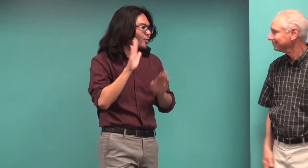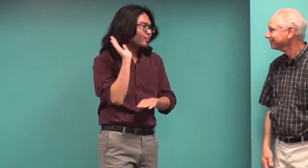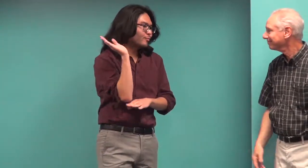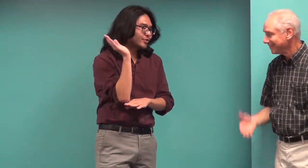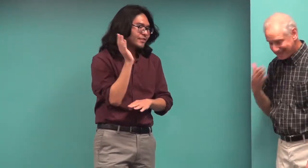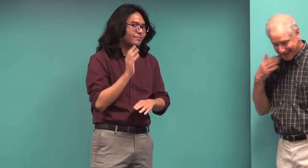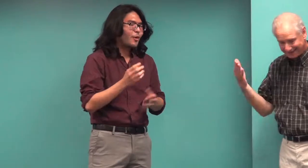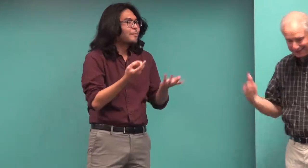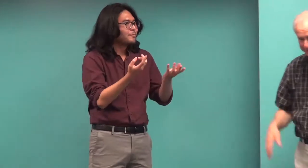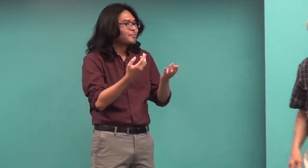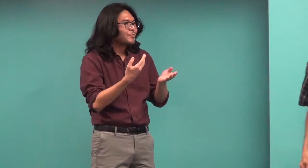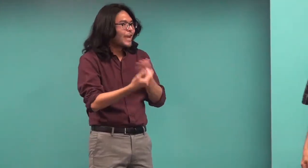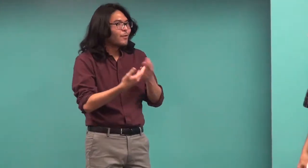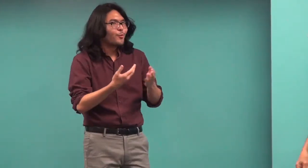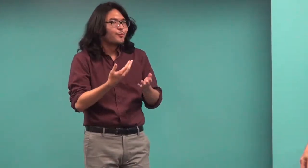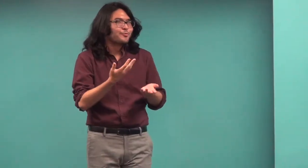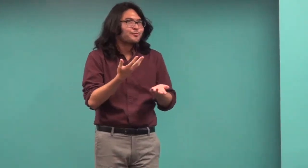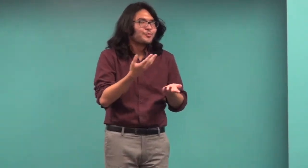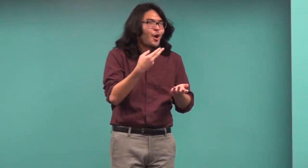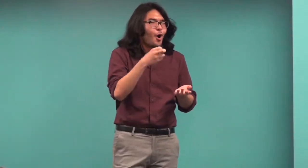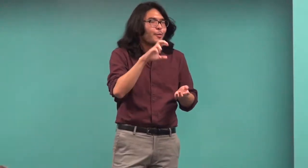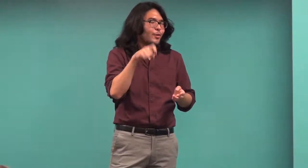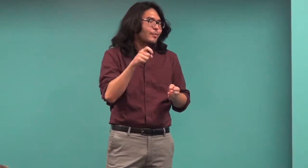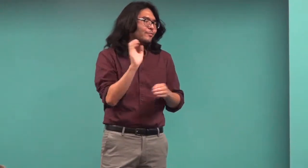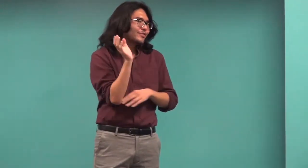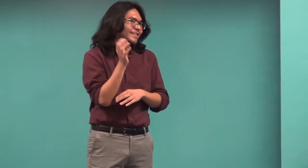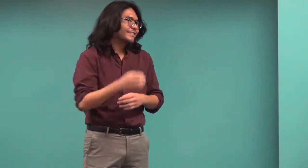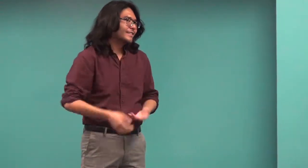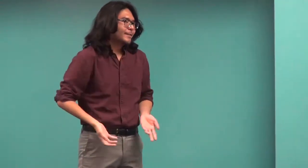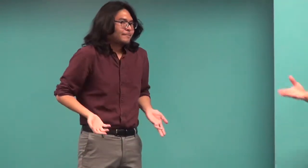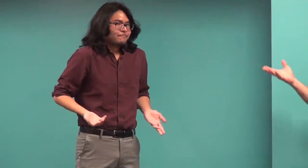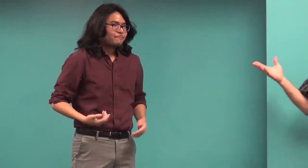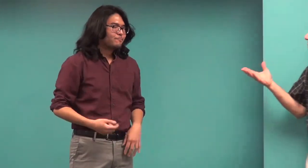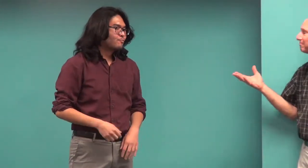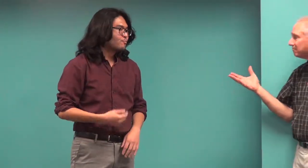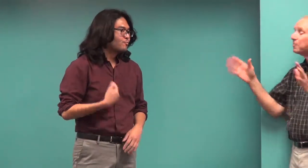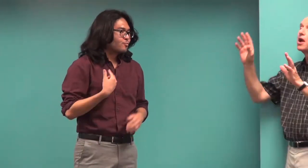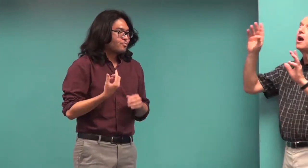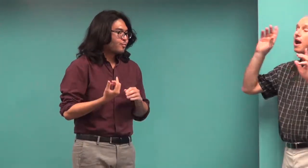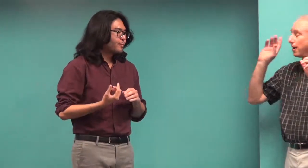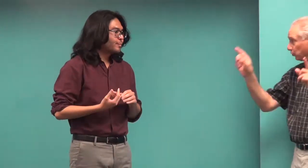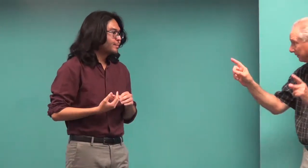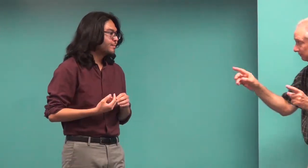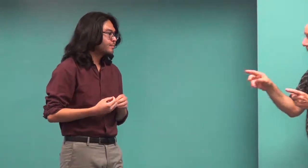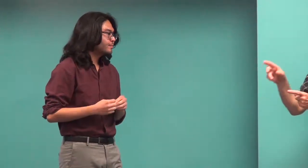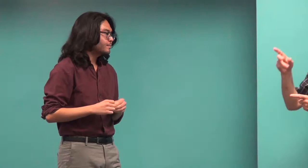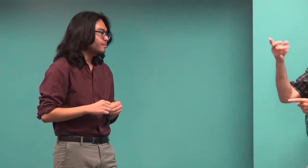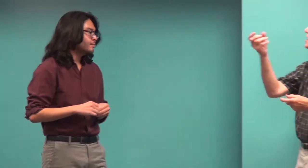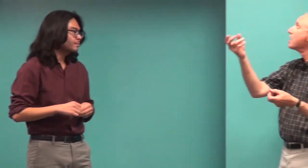Thank you. That was a wonderful presentation. I mean, even though Herb couldn't be here, but thank you. Okay.